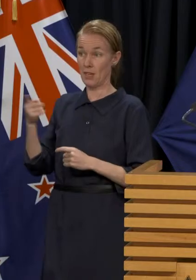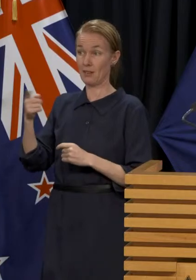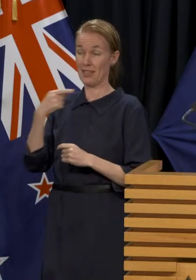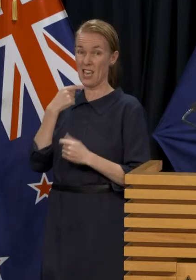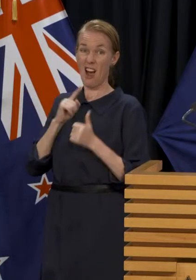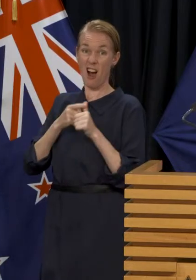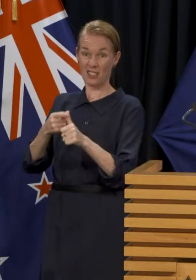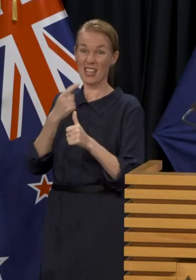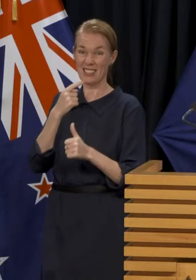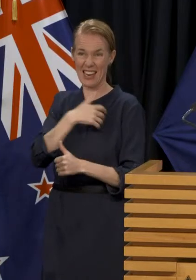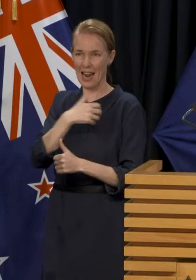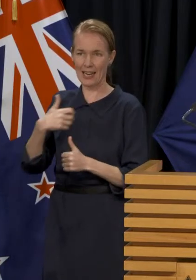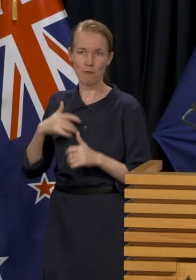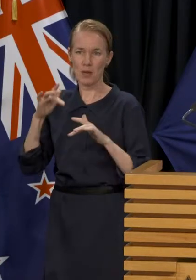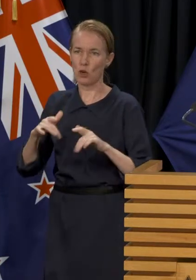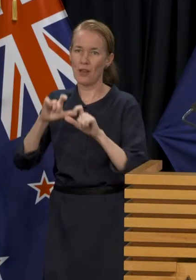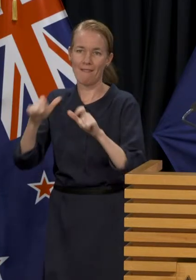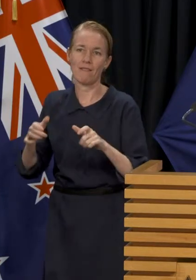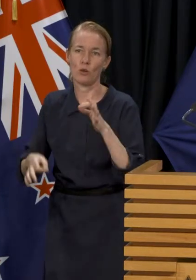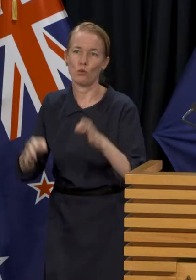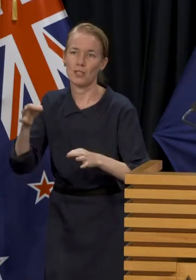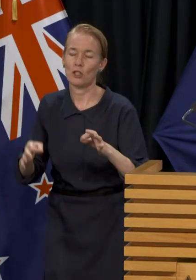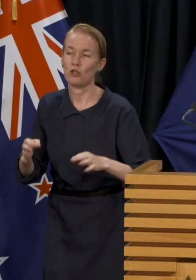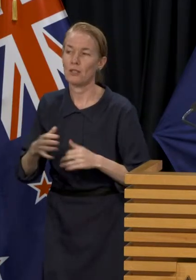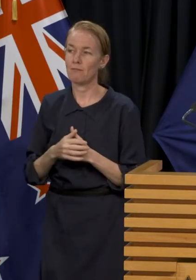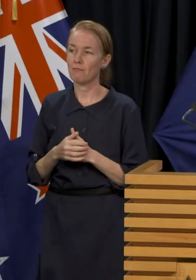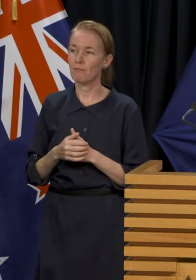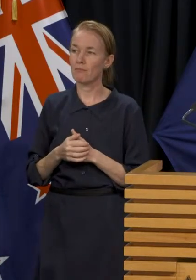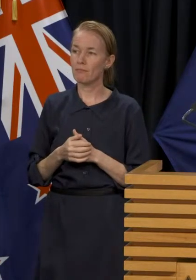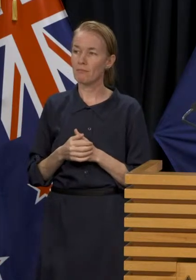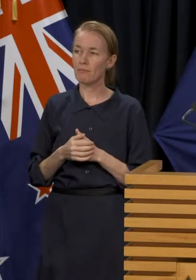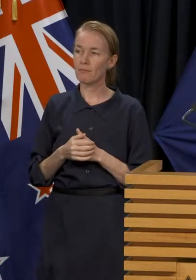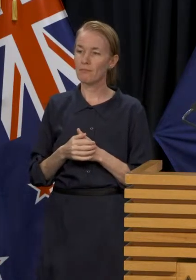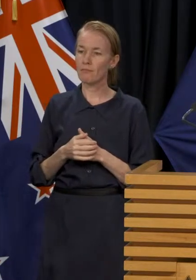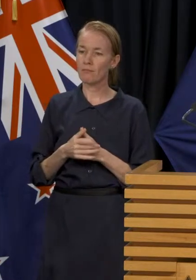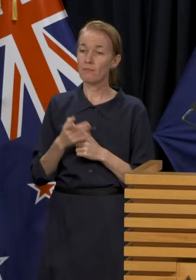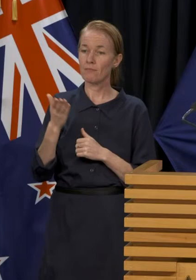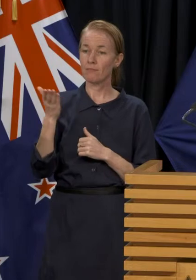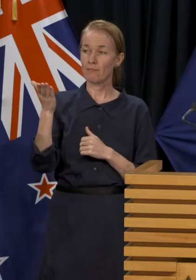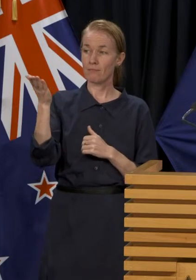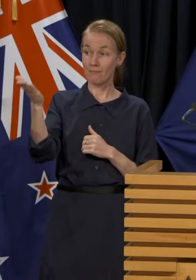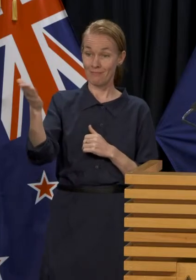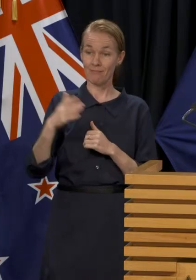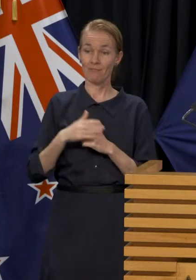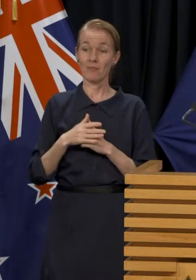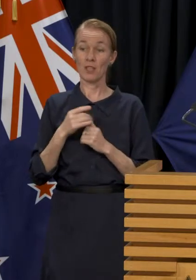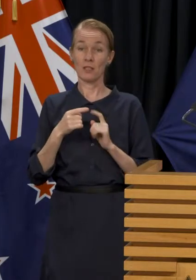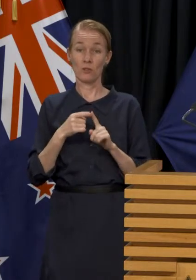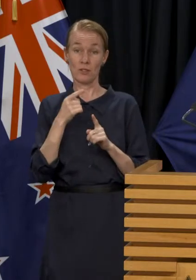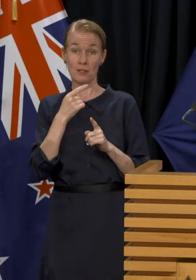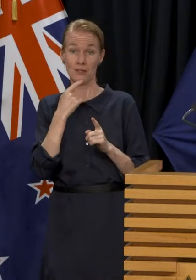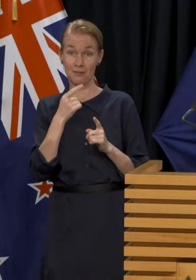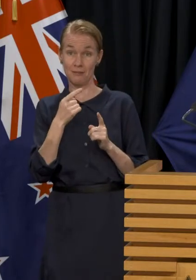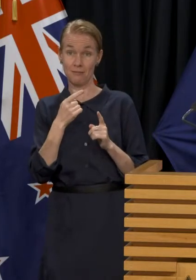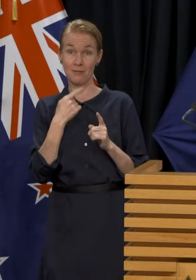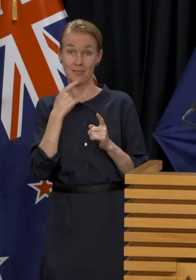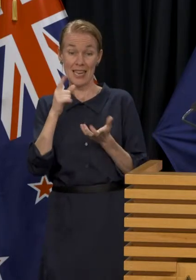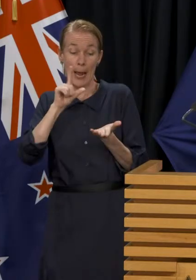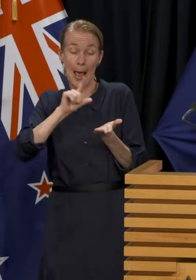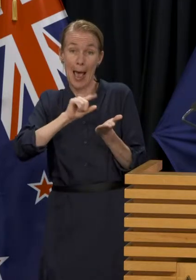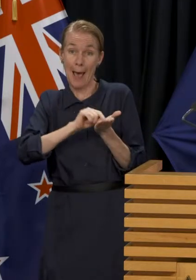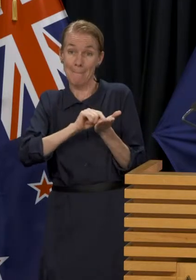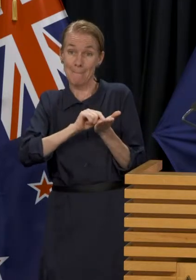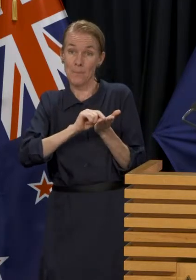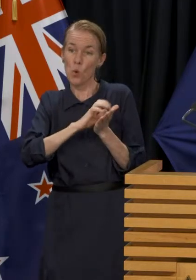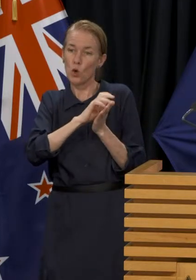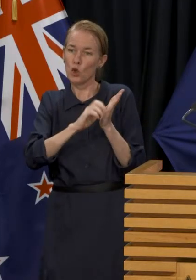COVID Tracer has gone way up in the past few days since the new update was rolled out. So about 50,000 a day for 4 days straight now, 33,000.